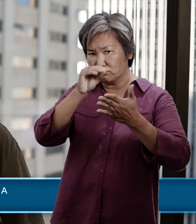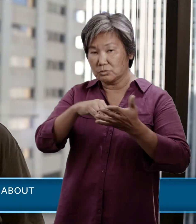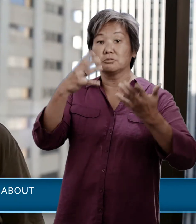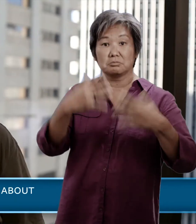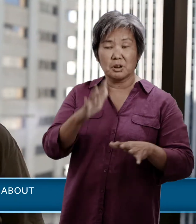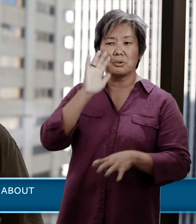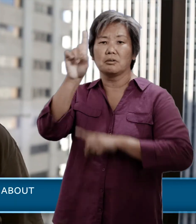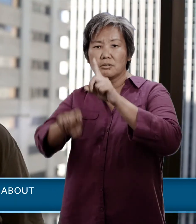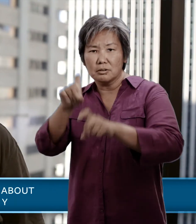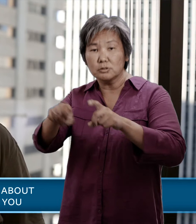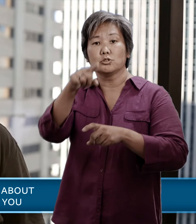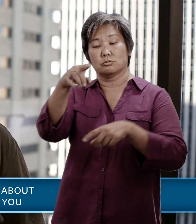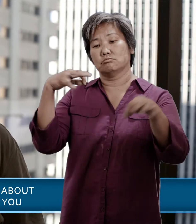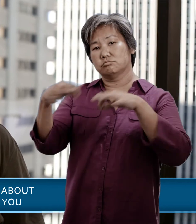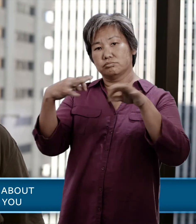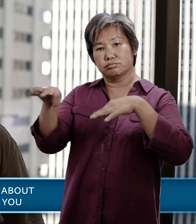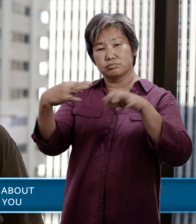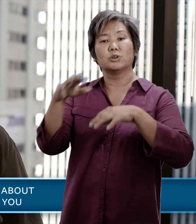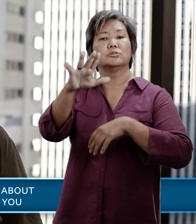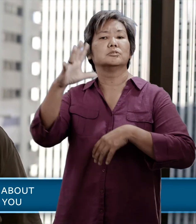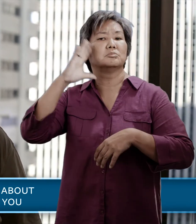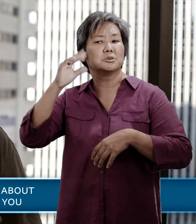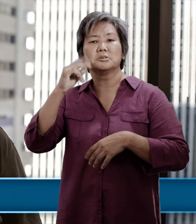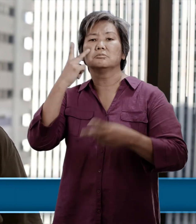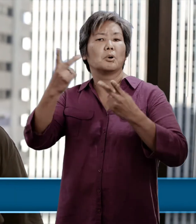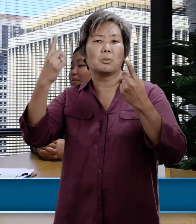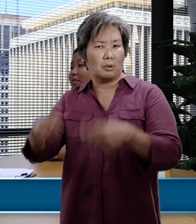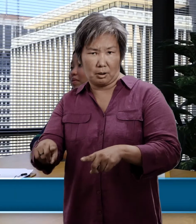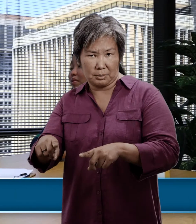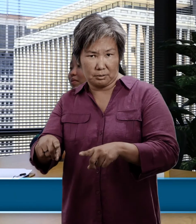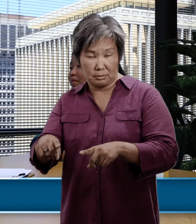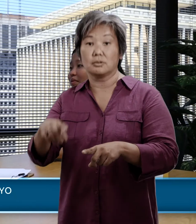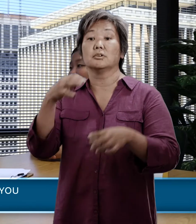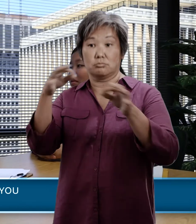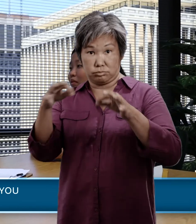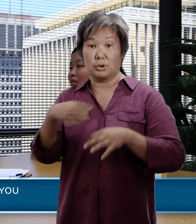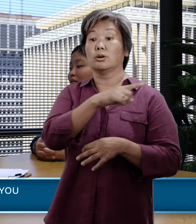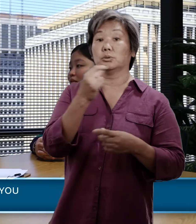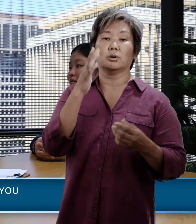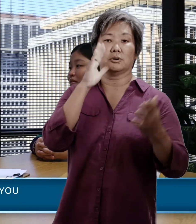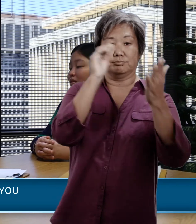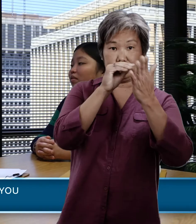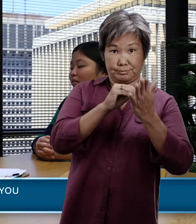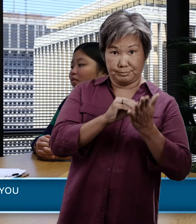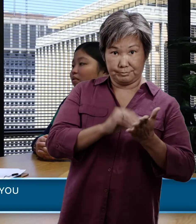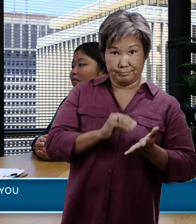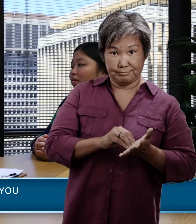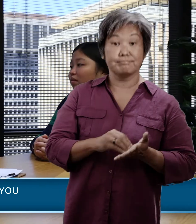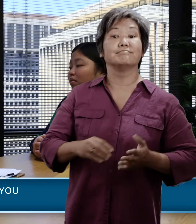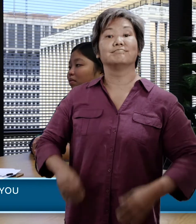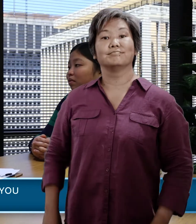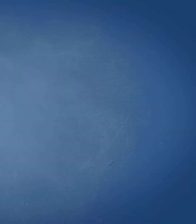A trained person will explain about the claims process and assist you in filling out forms and help you explain